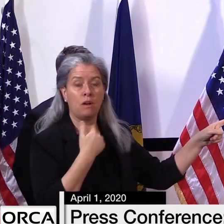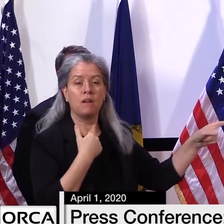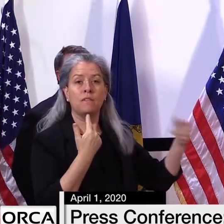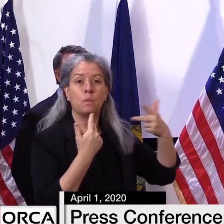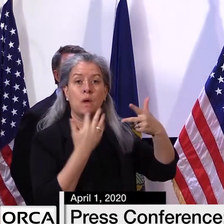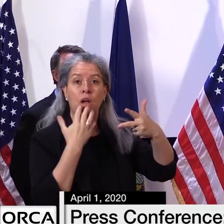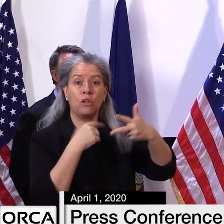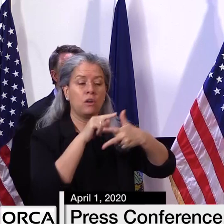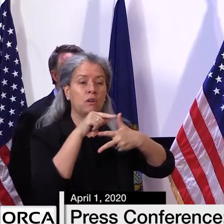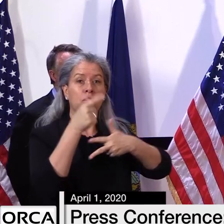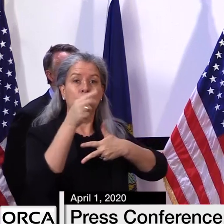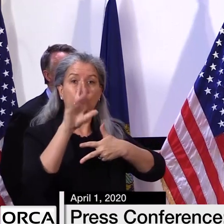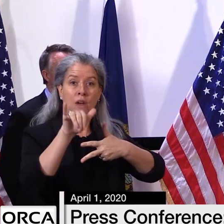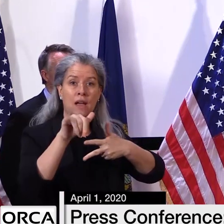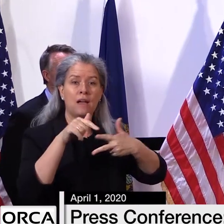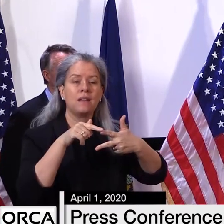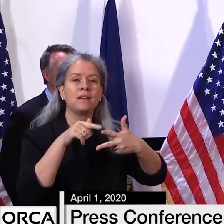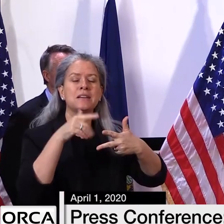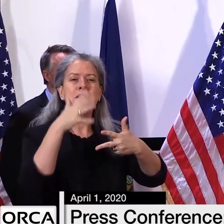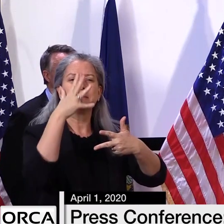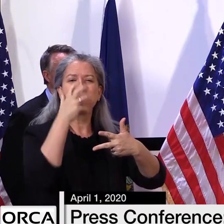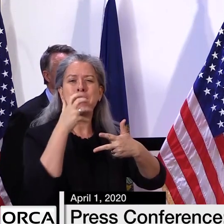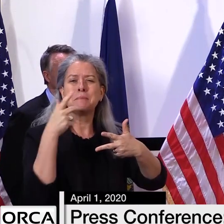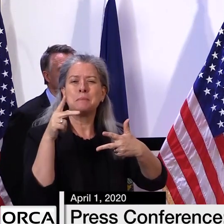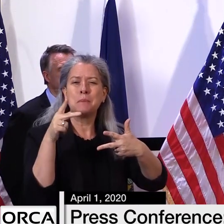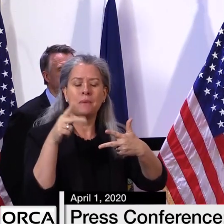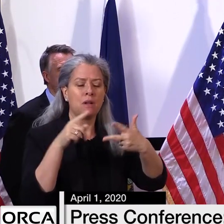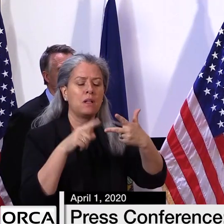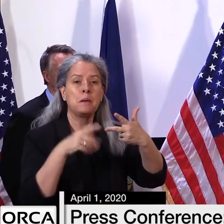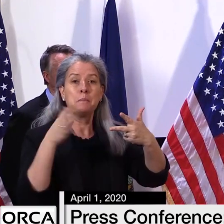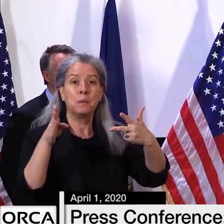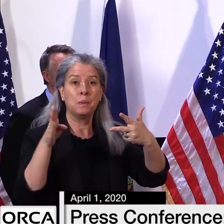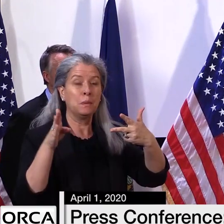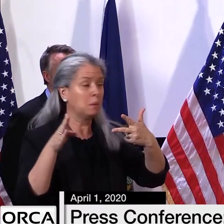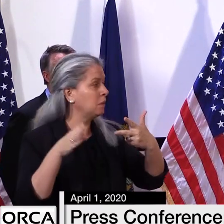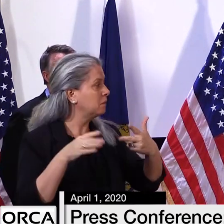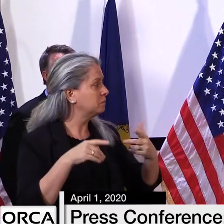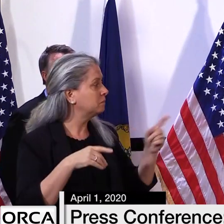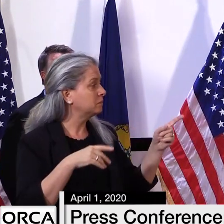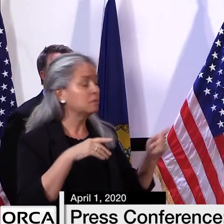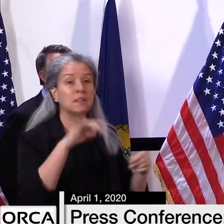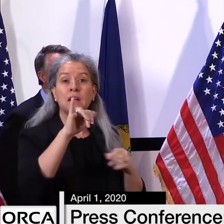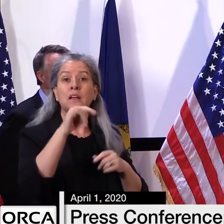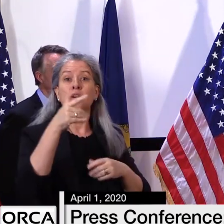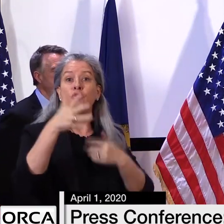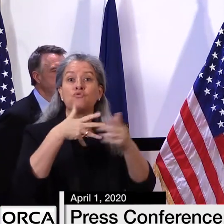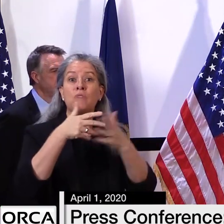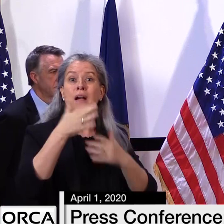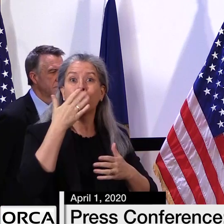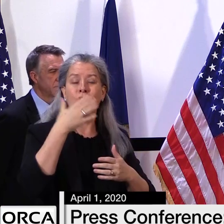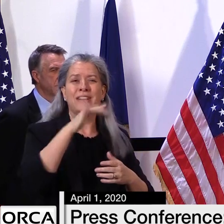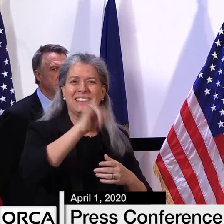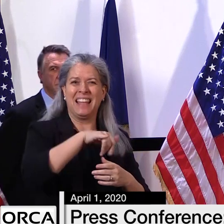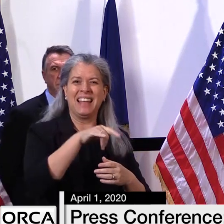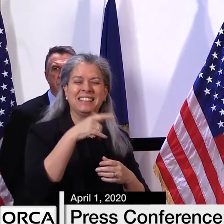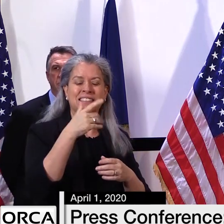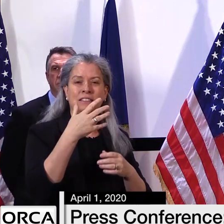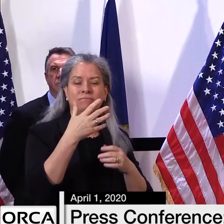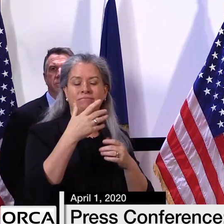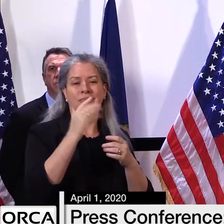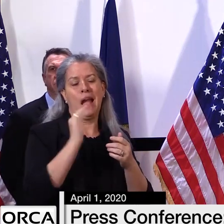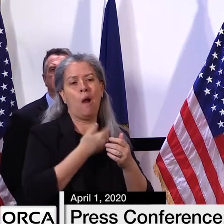colors deal with the negative test results at the outside lab we use, as well as in our Vermont Public Health